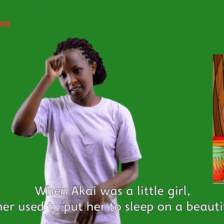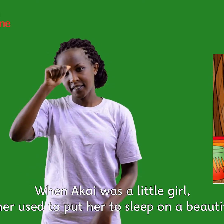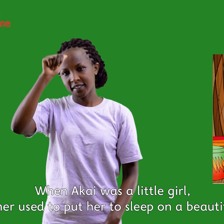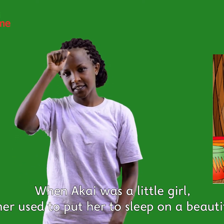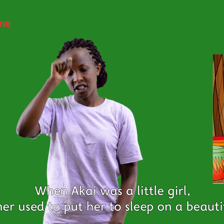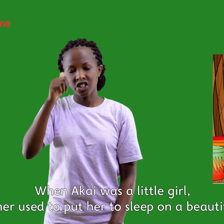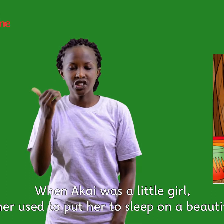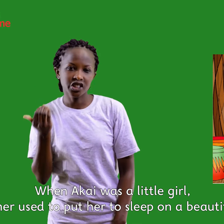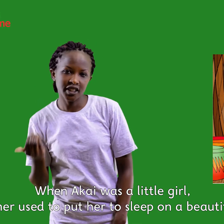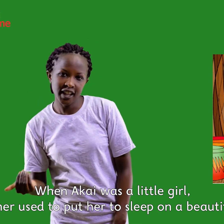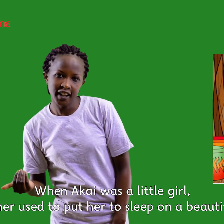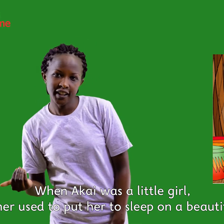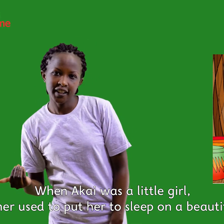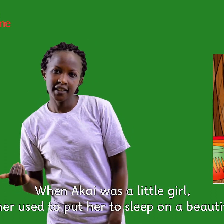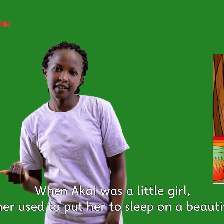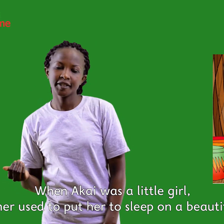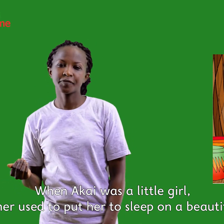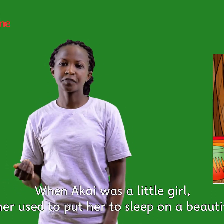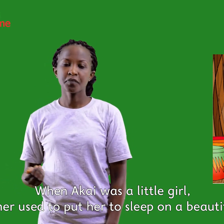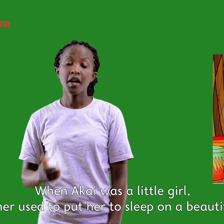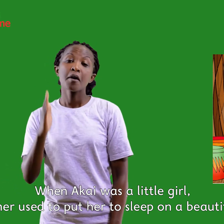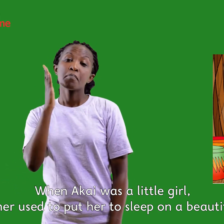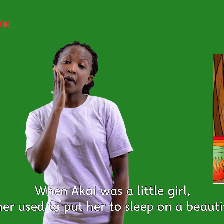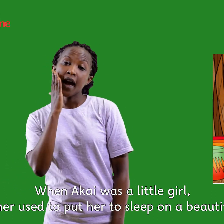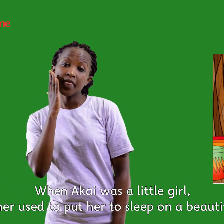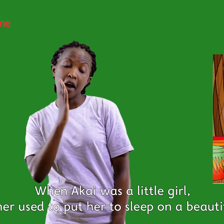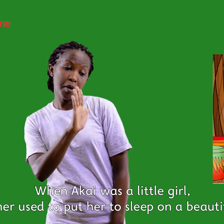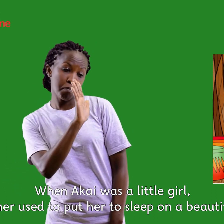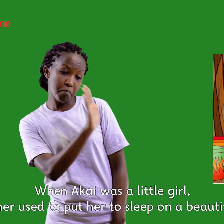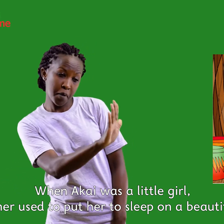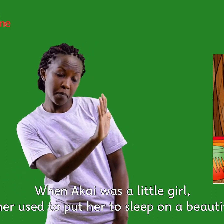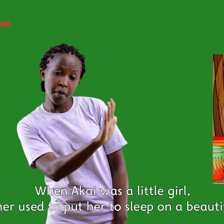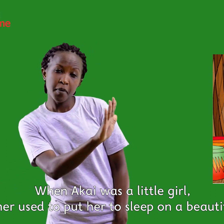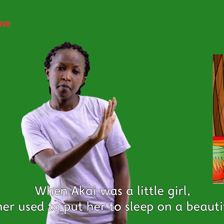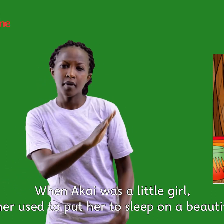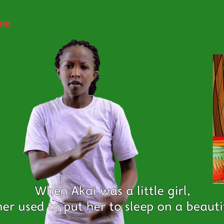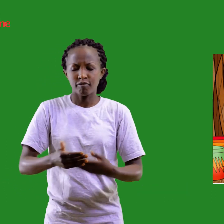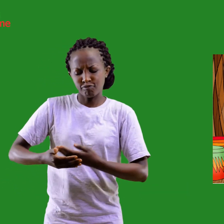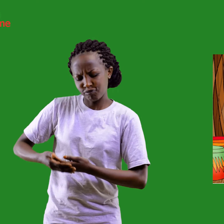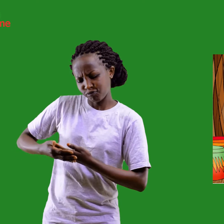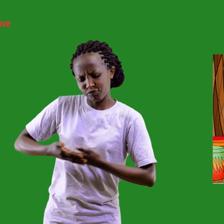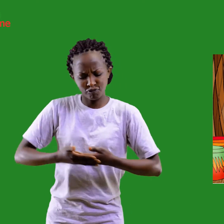When Akai was a little girl, her mother used to put her to sleep on a beautiful mat.